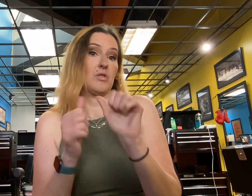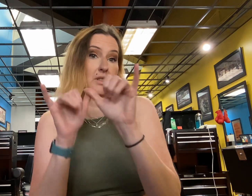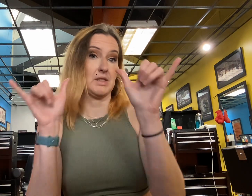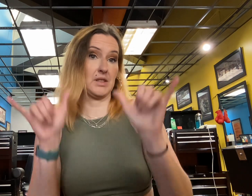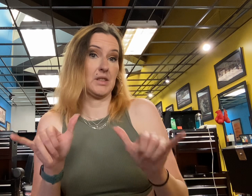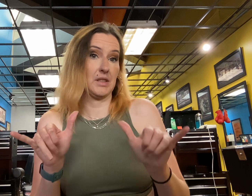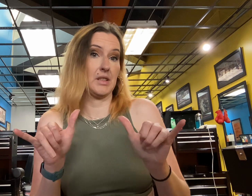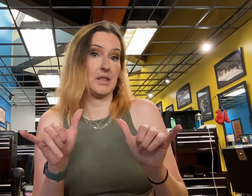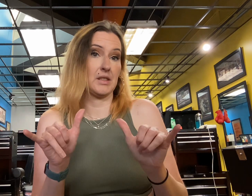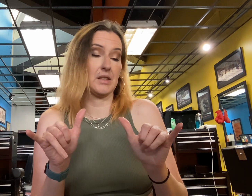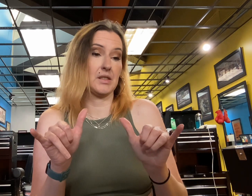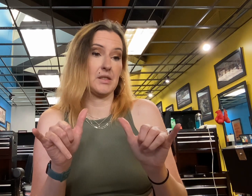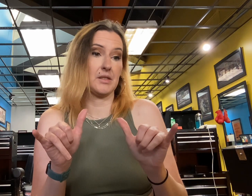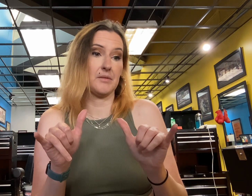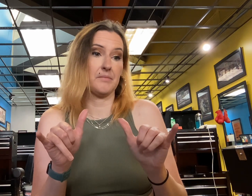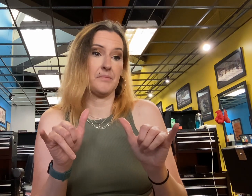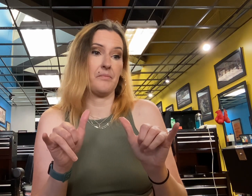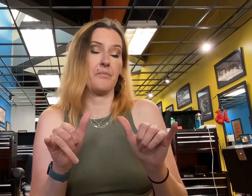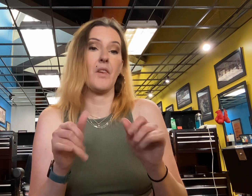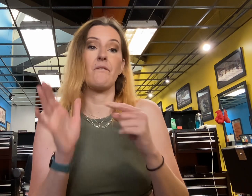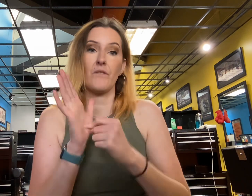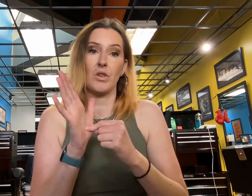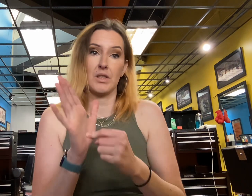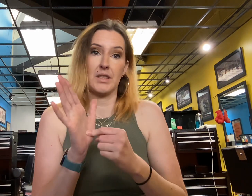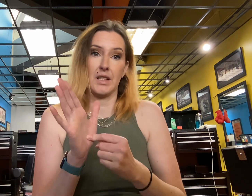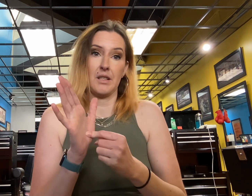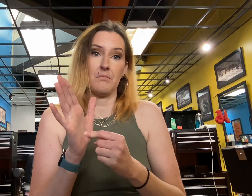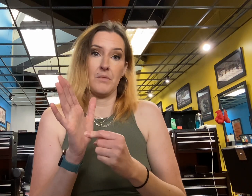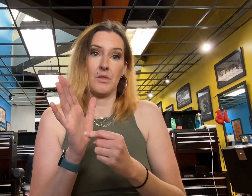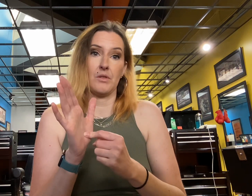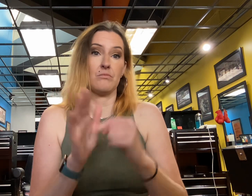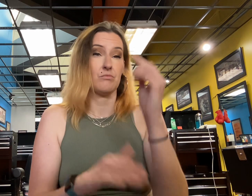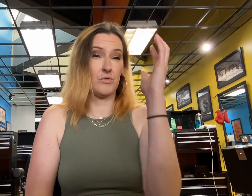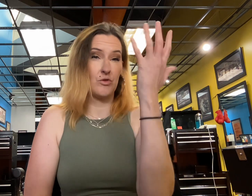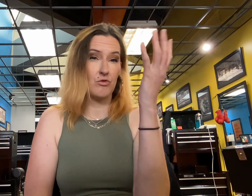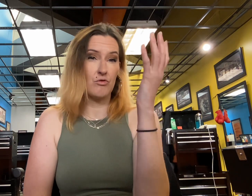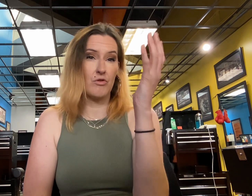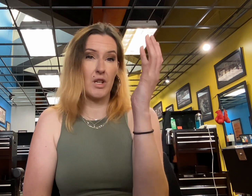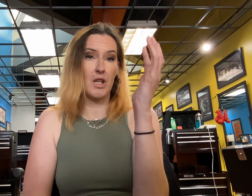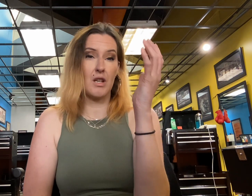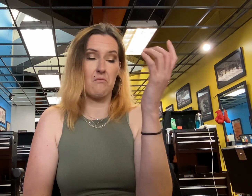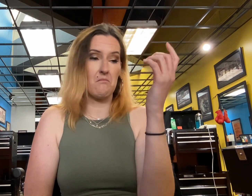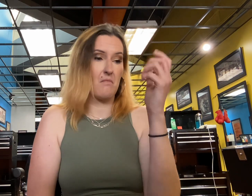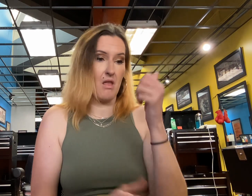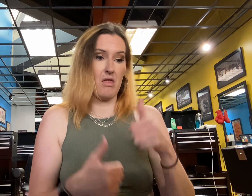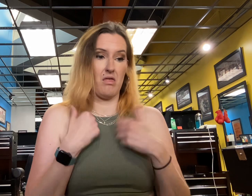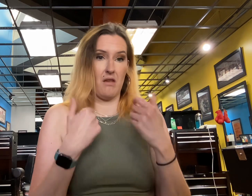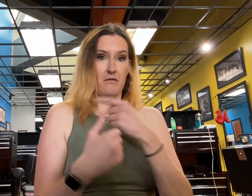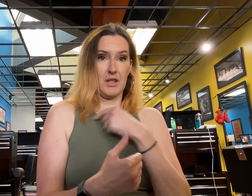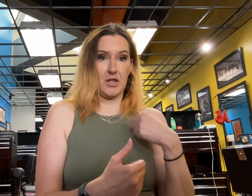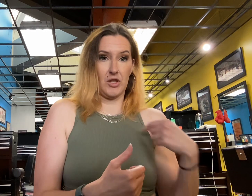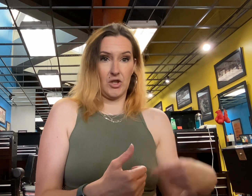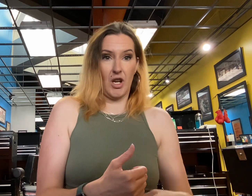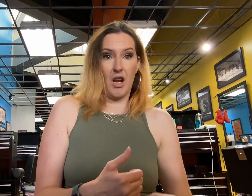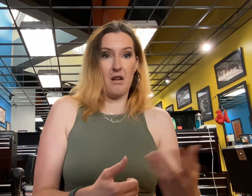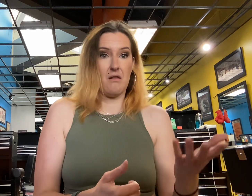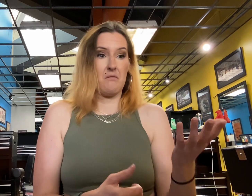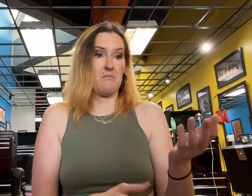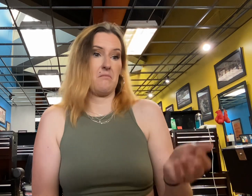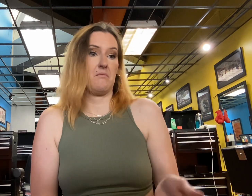about survivors. This plant, you cut it down and it's like, oh yeah? This tree was brought to the US from